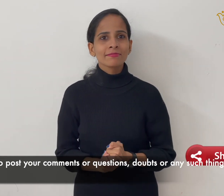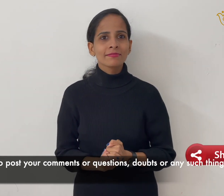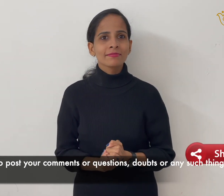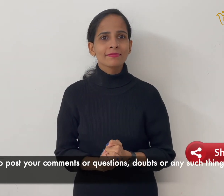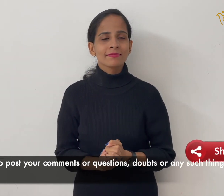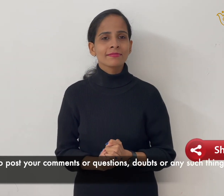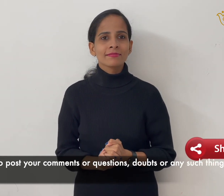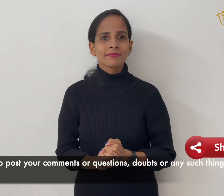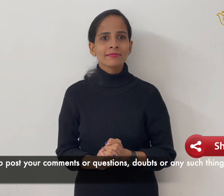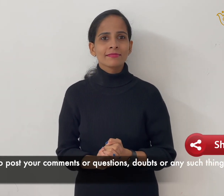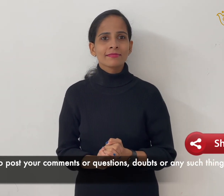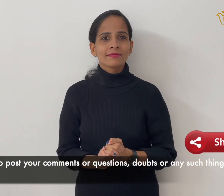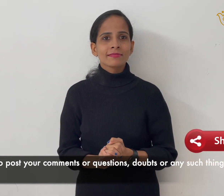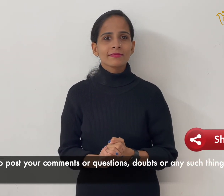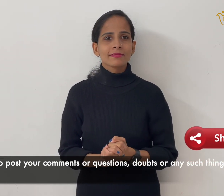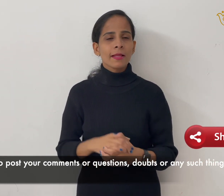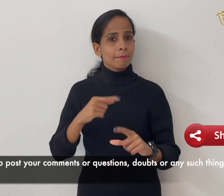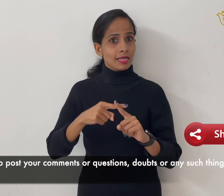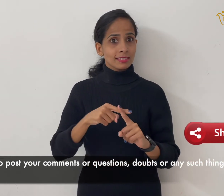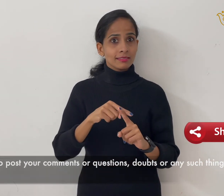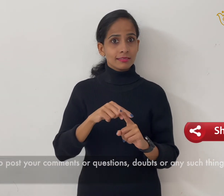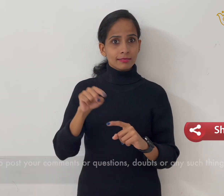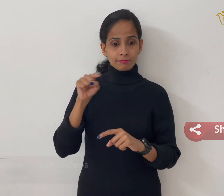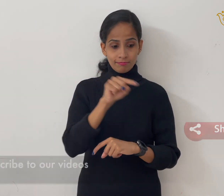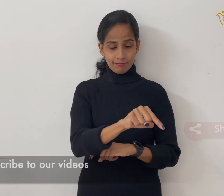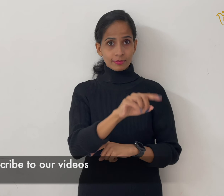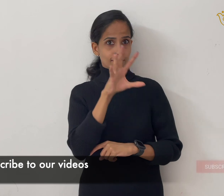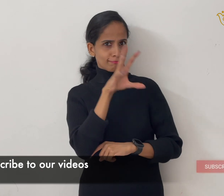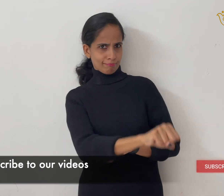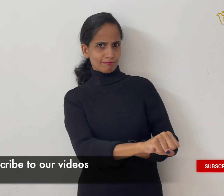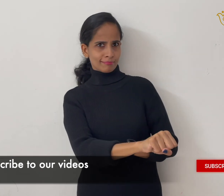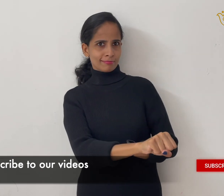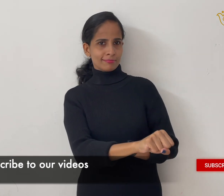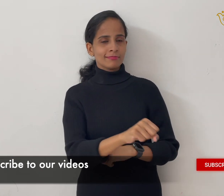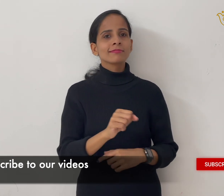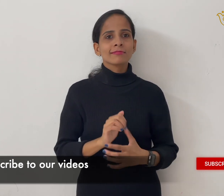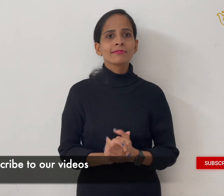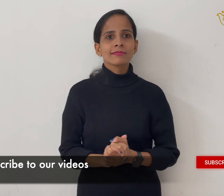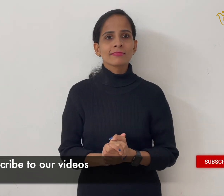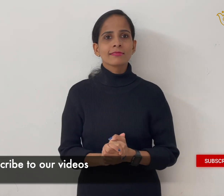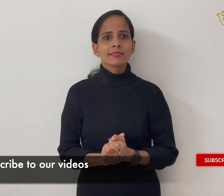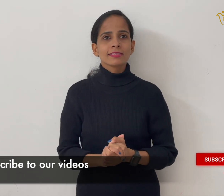and also subscribe to our videos. See you shortly.